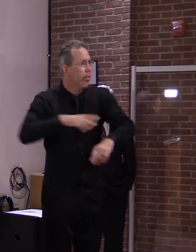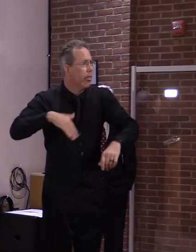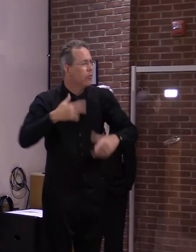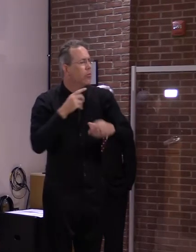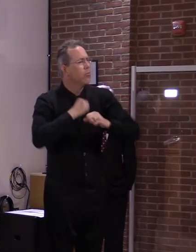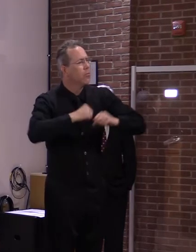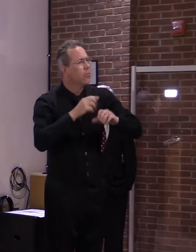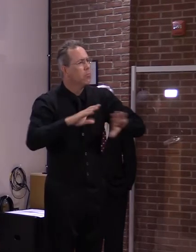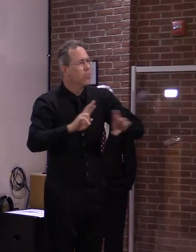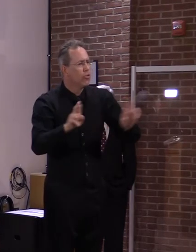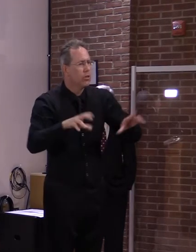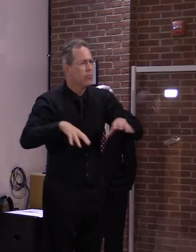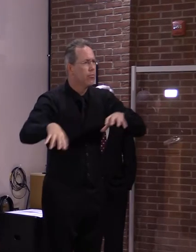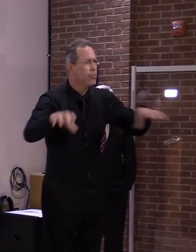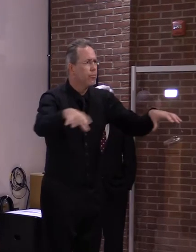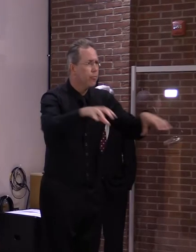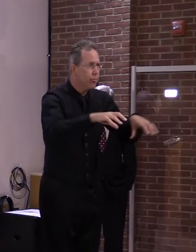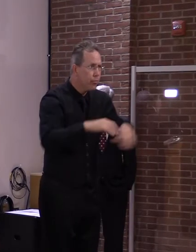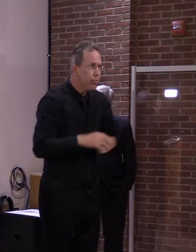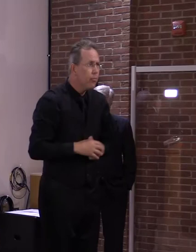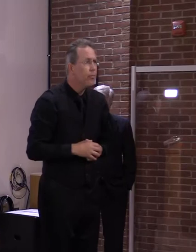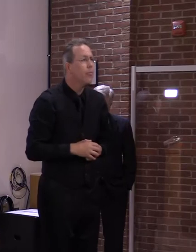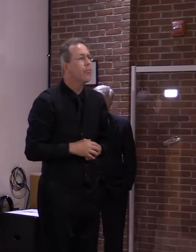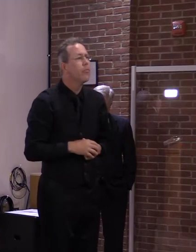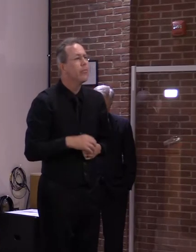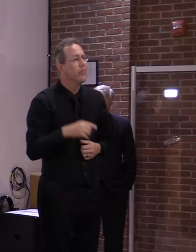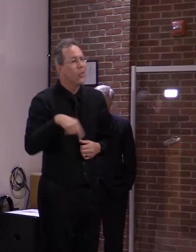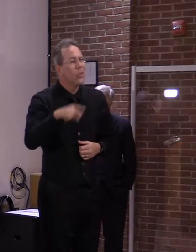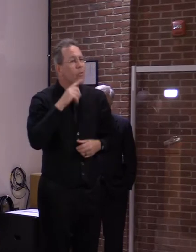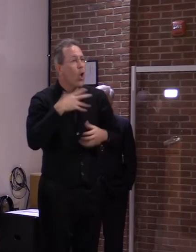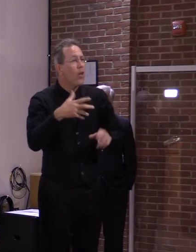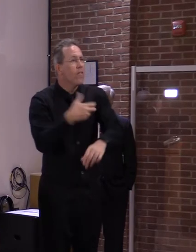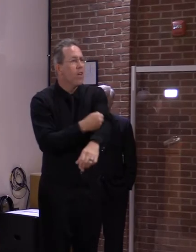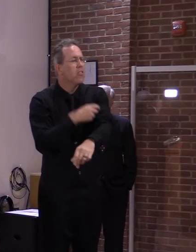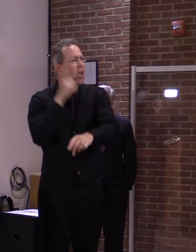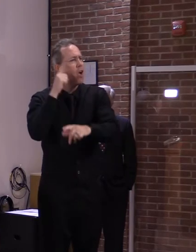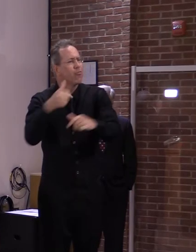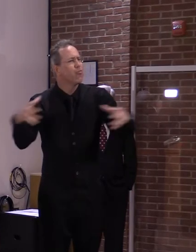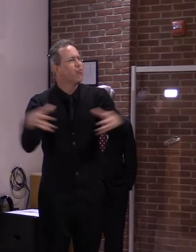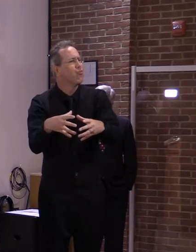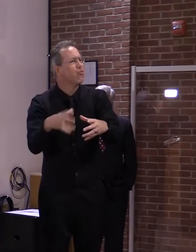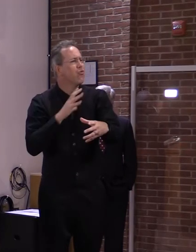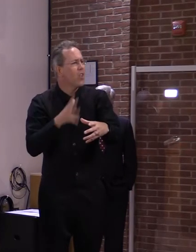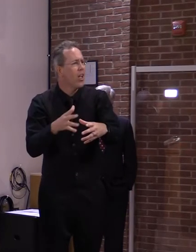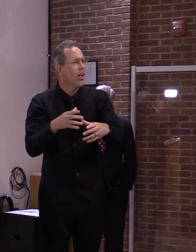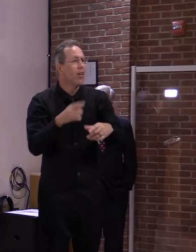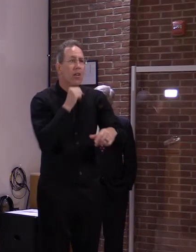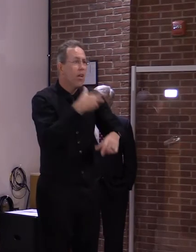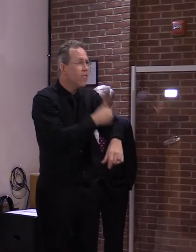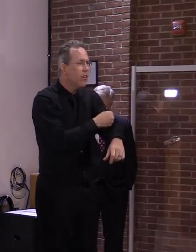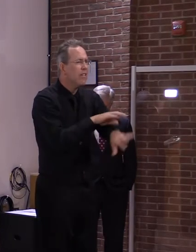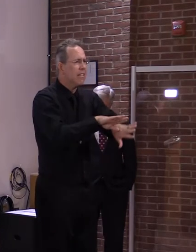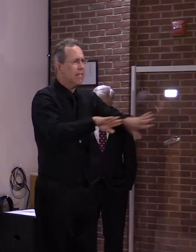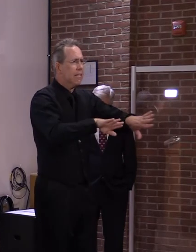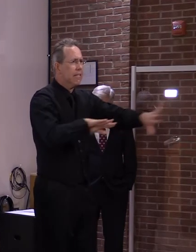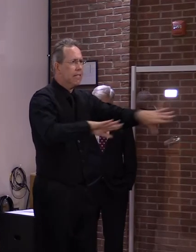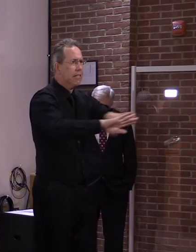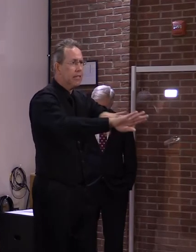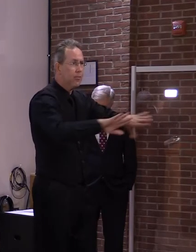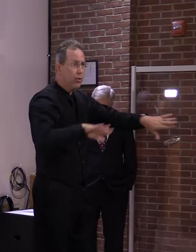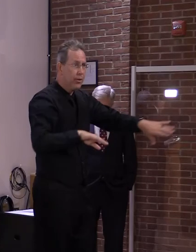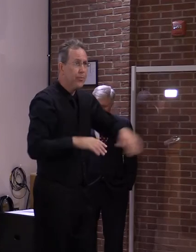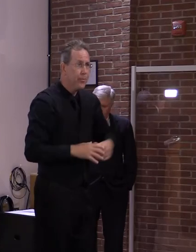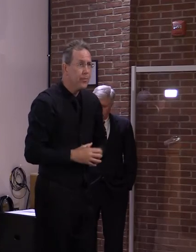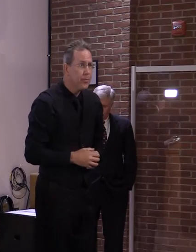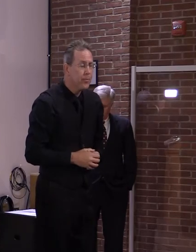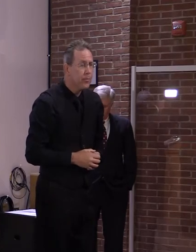So we still want to give people some time to sort of, again, finish out getting their vaccines and being fully